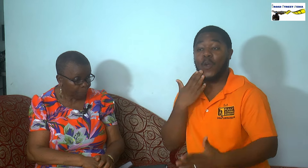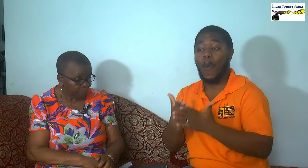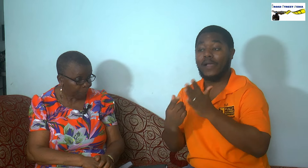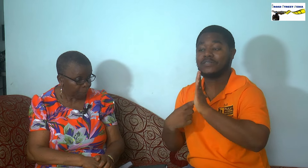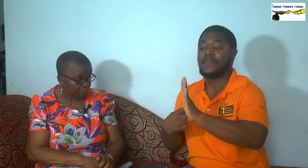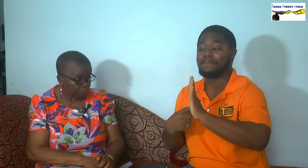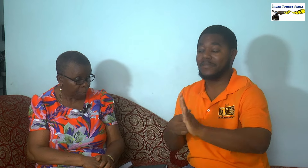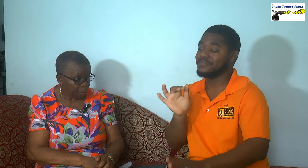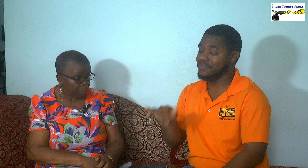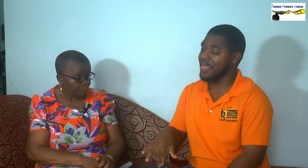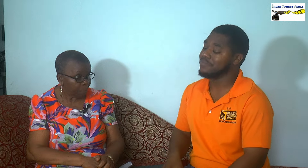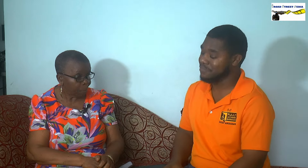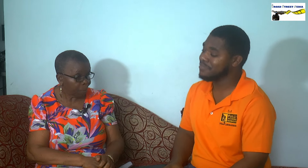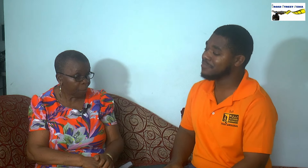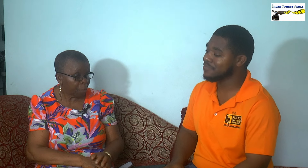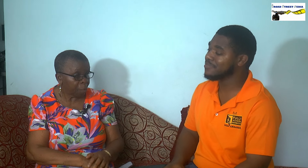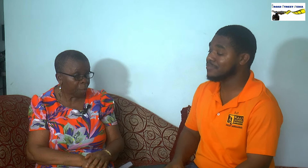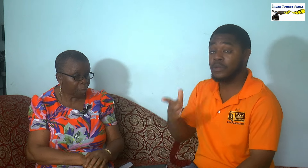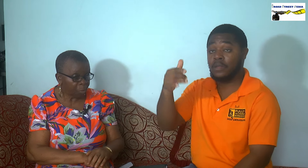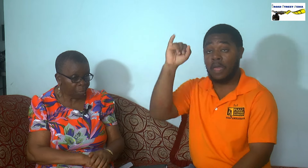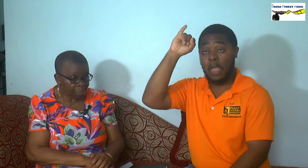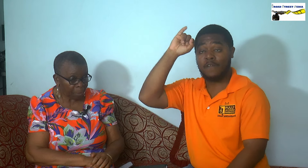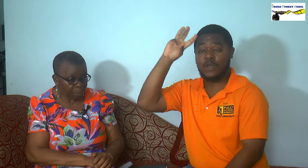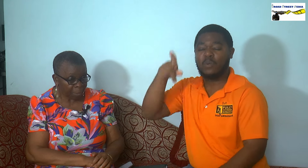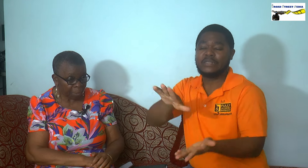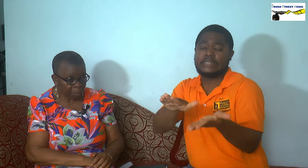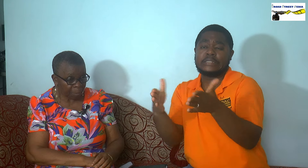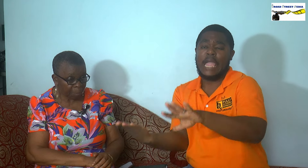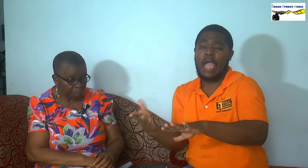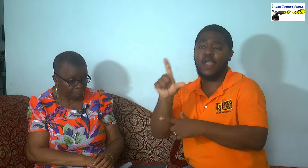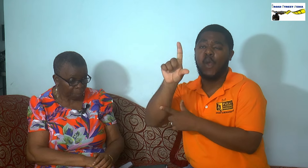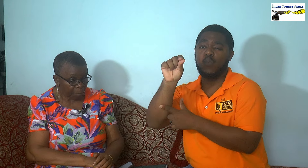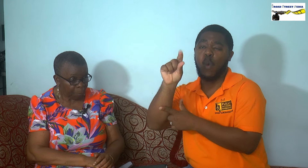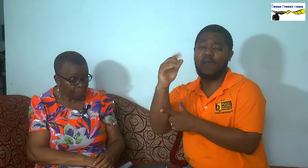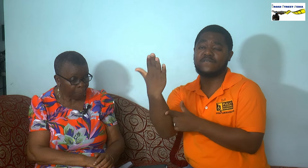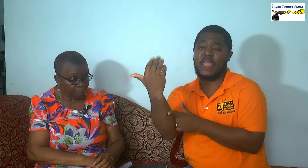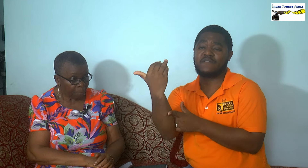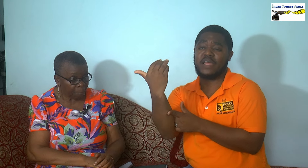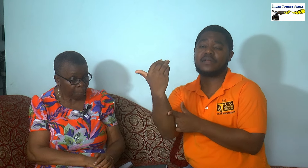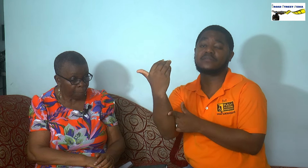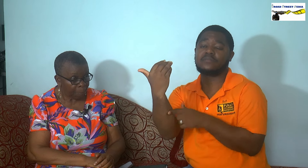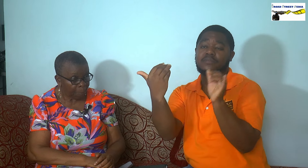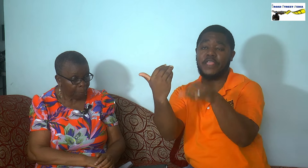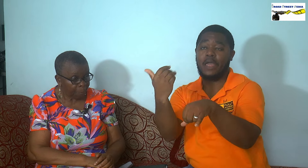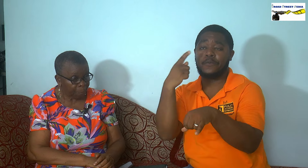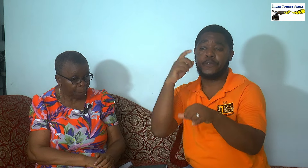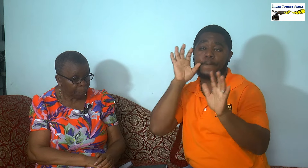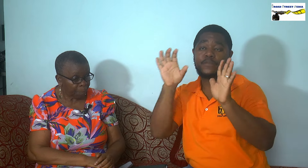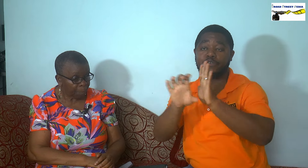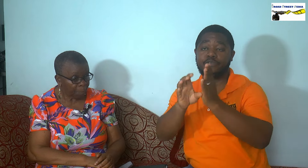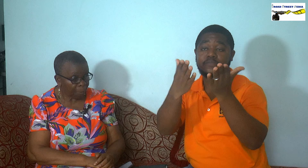sure things were going well. That's a good example. Yes, a good example, yes. Irving Wilson has died already. He died in